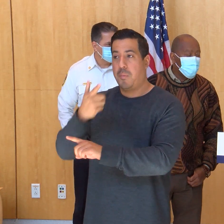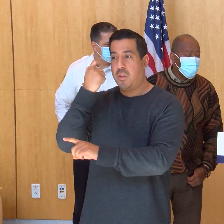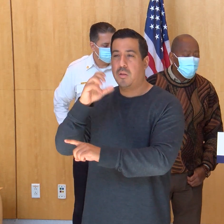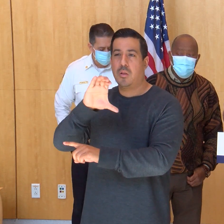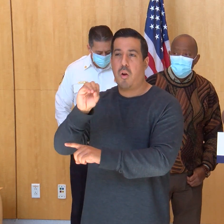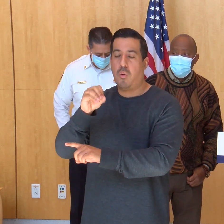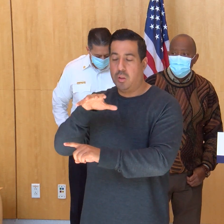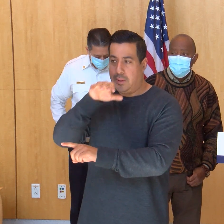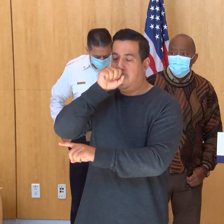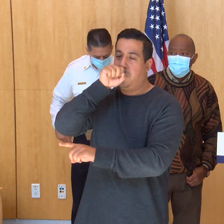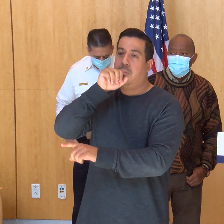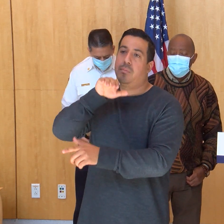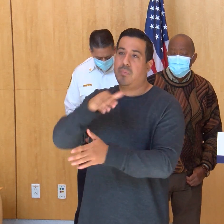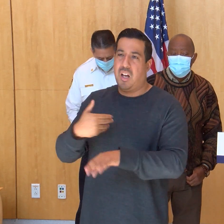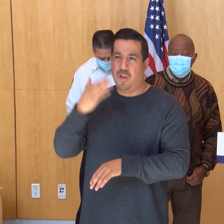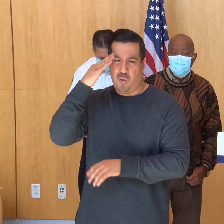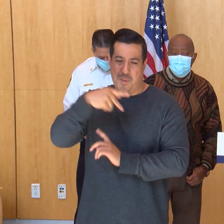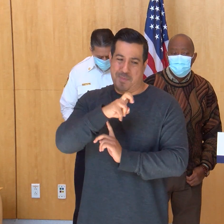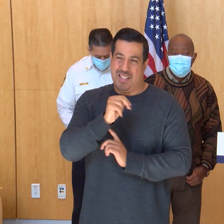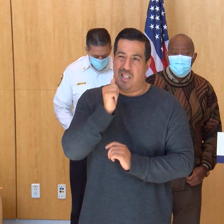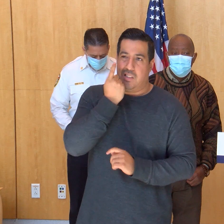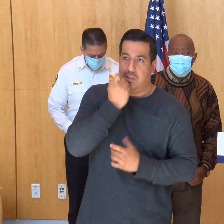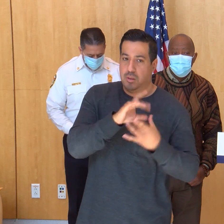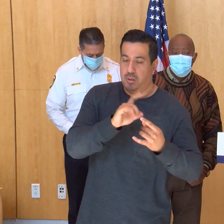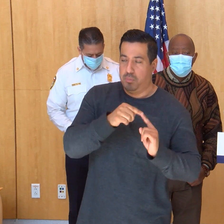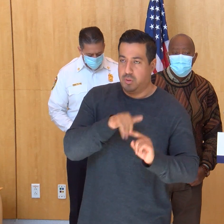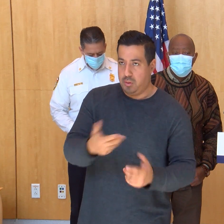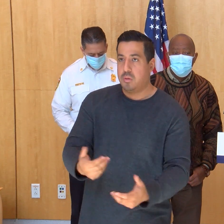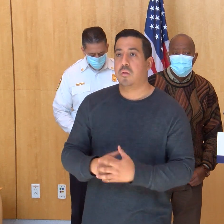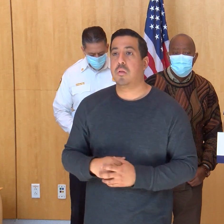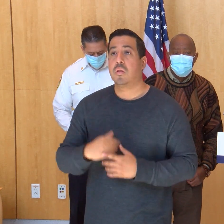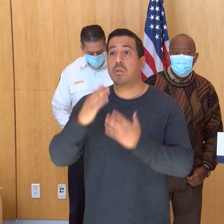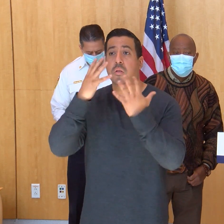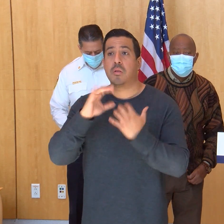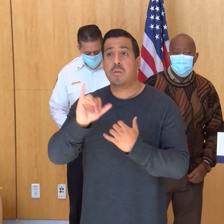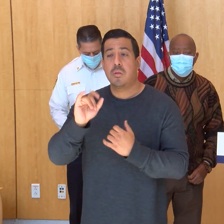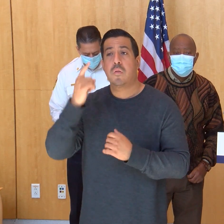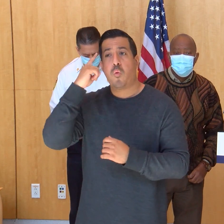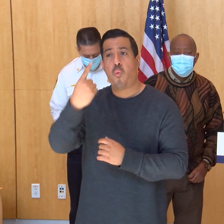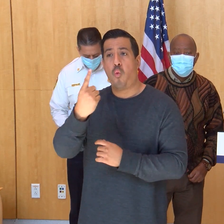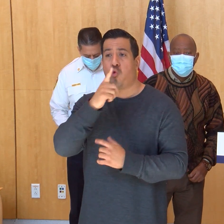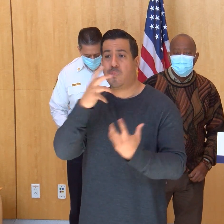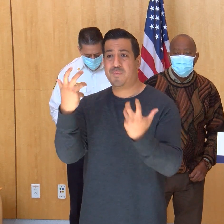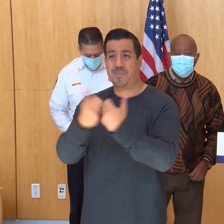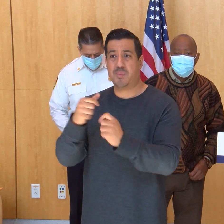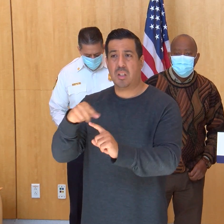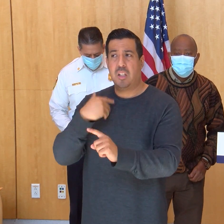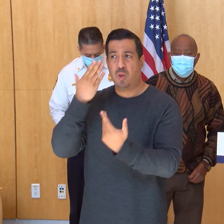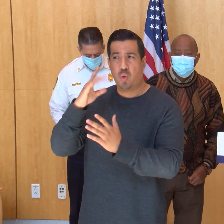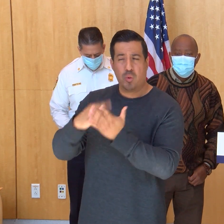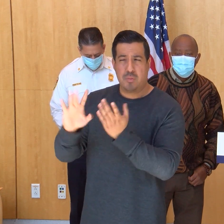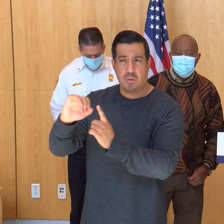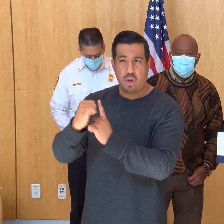monoxide poisoning yesterday. I know Chief PEÑA will talk about. And we've been very fortunate. We've only had 1 traffic fatality considering the conditions. But I